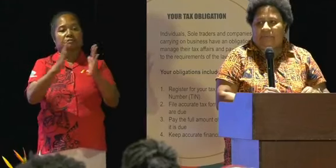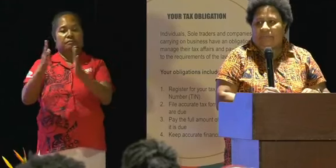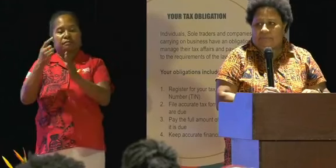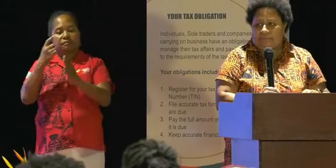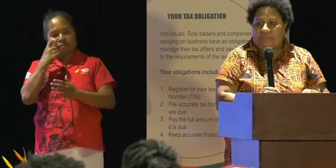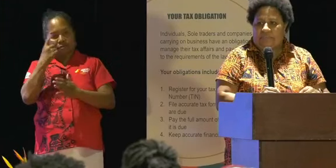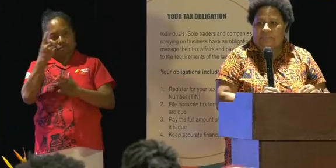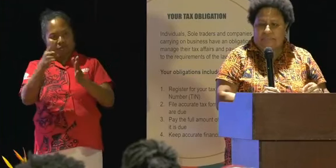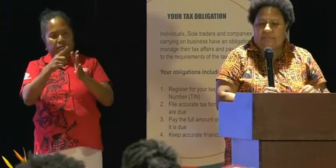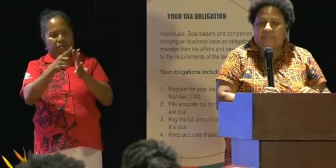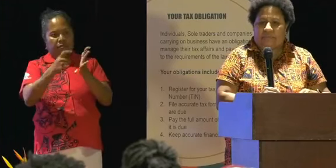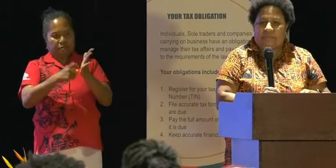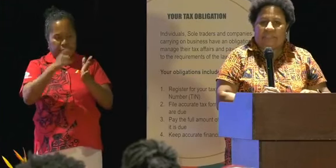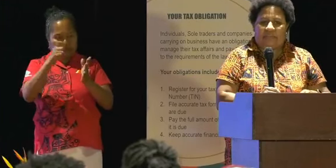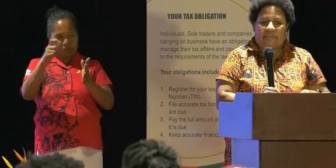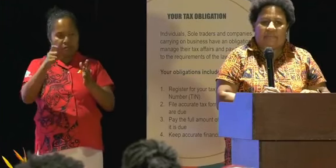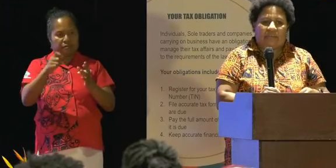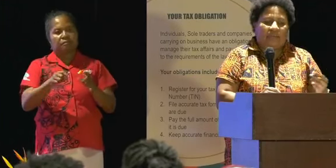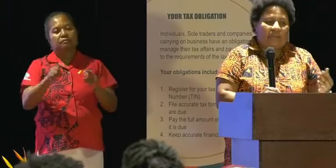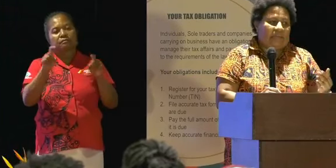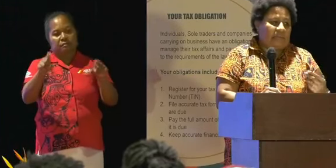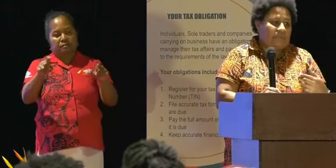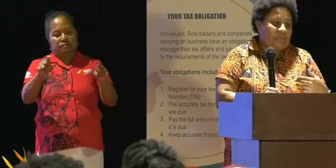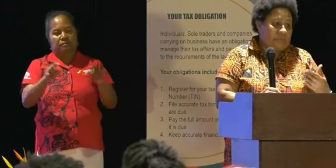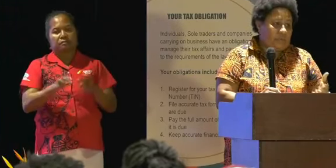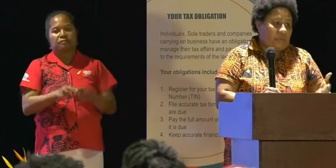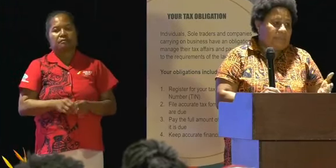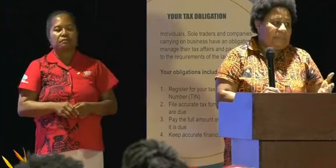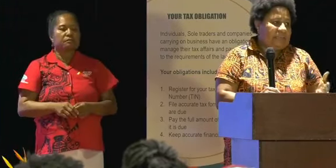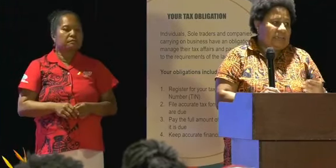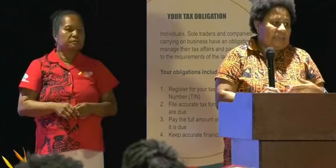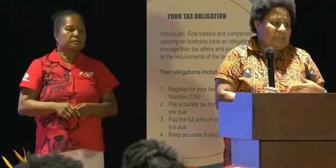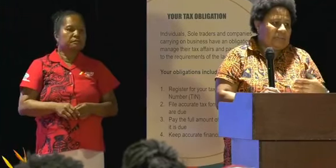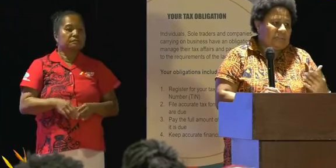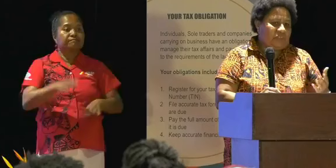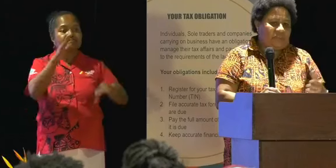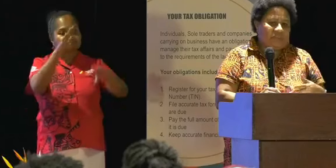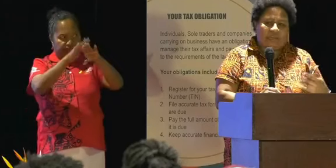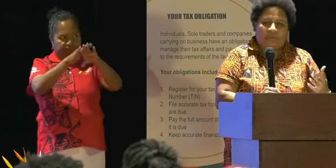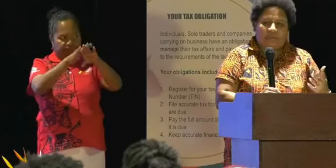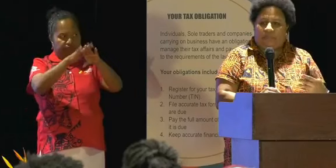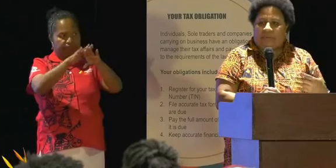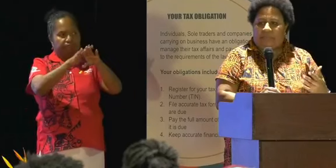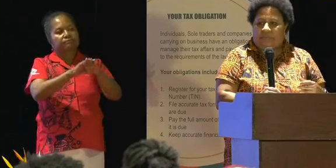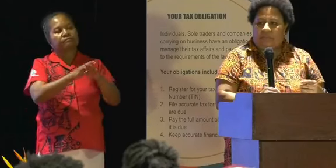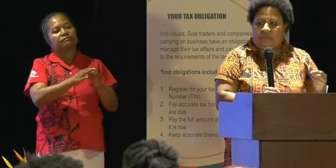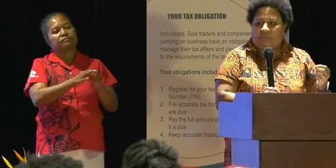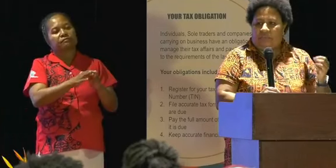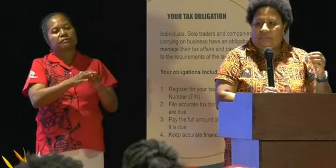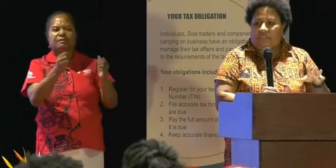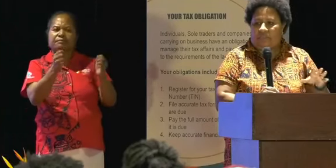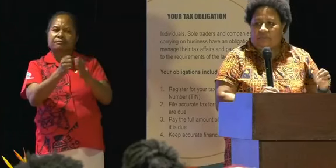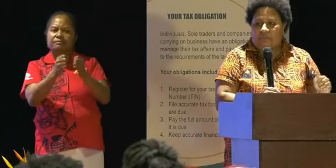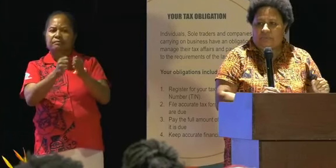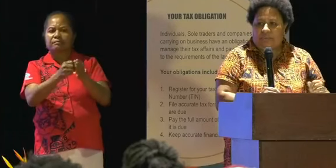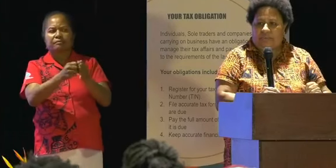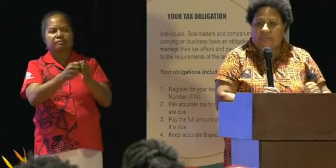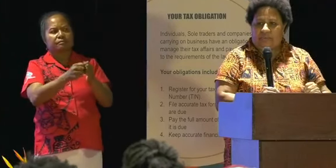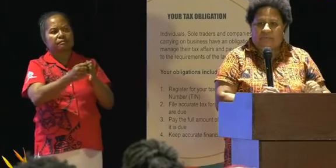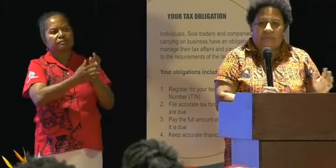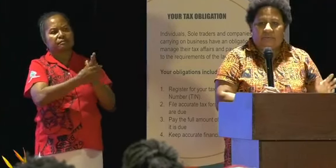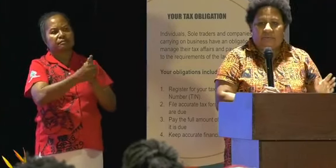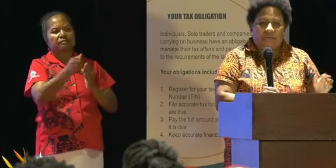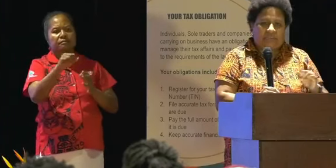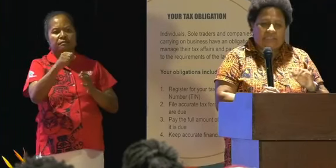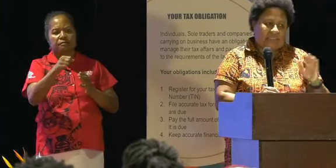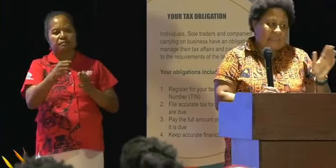pa ni IRC office, all staff to all staff. They're fully equipped. They shouldn't run out of papers or no access to computer